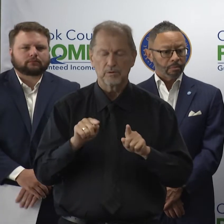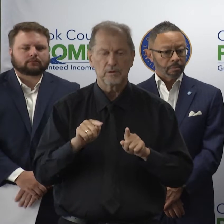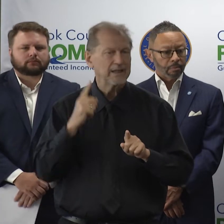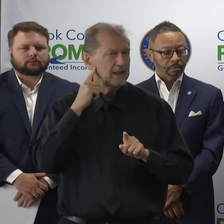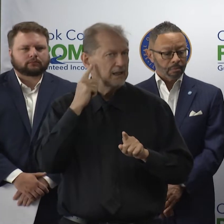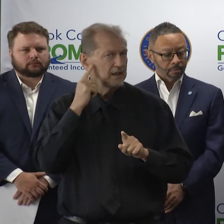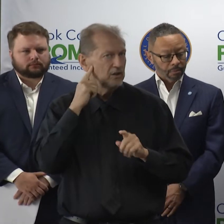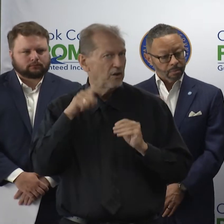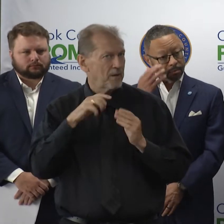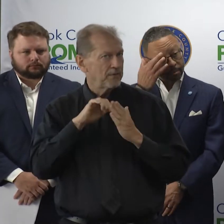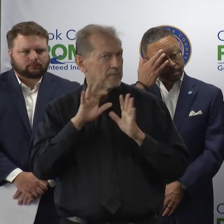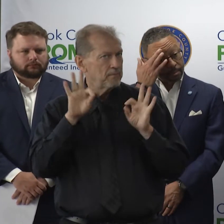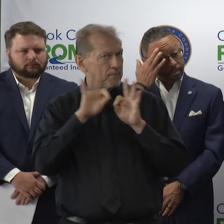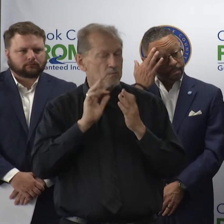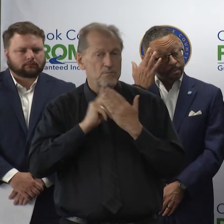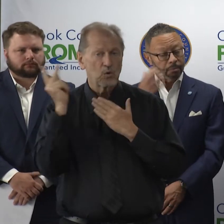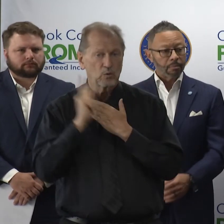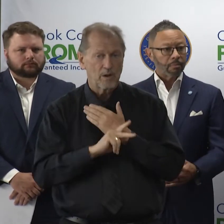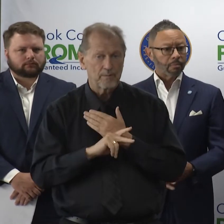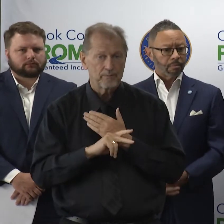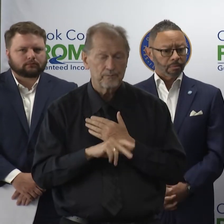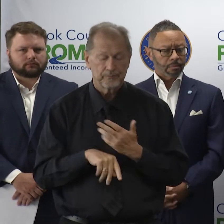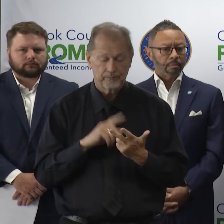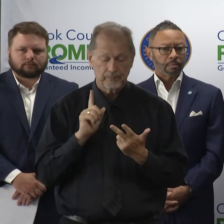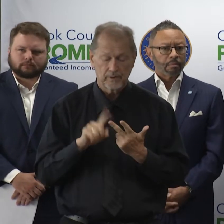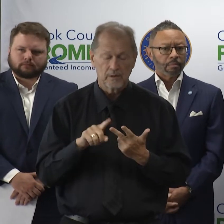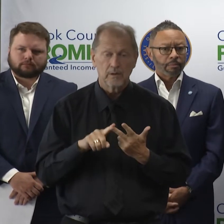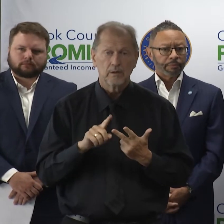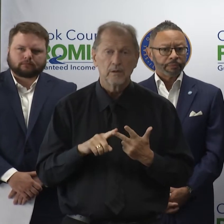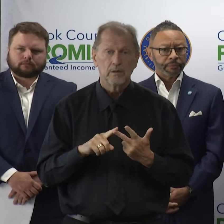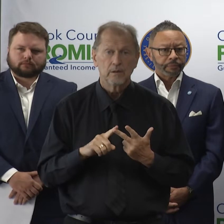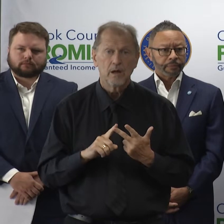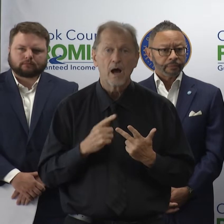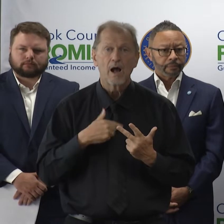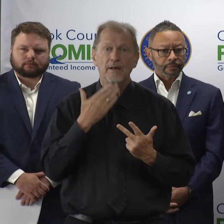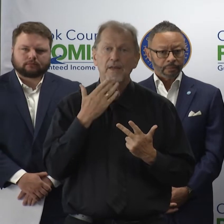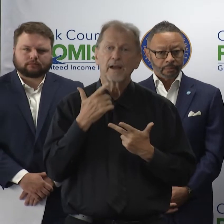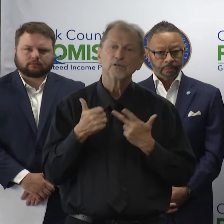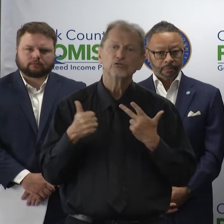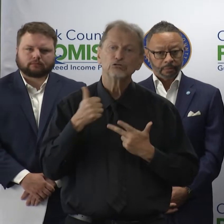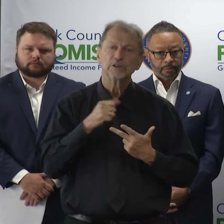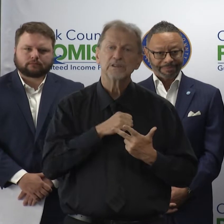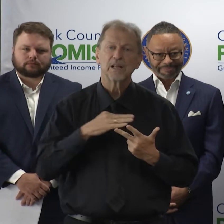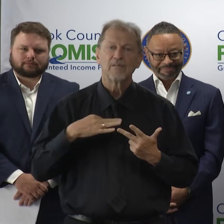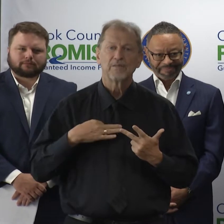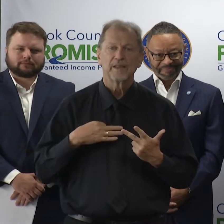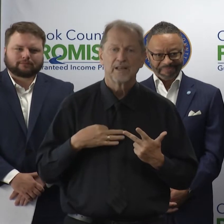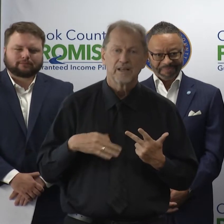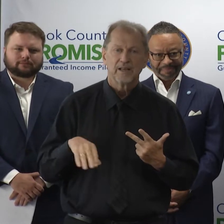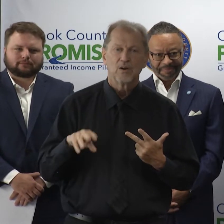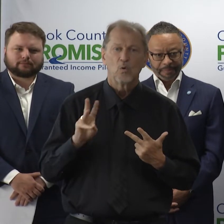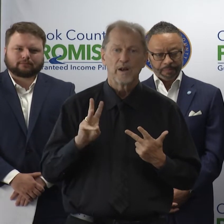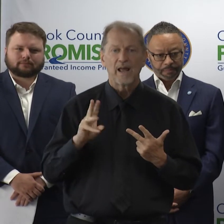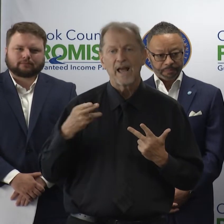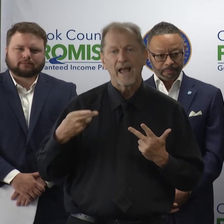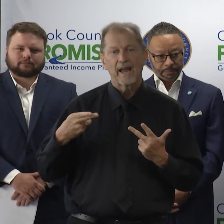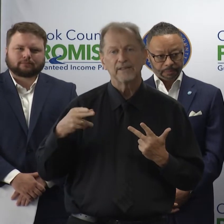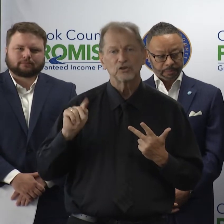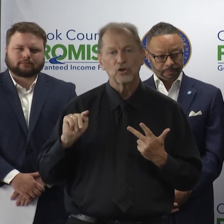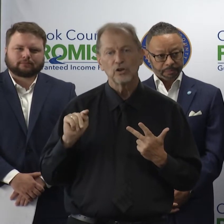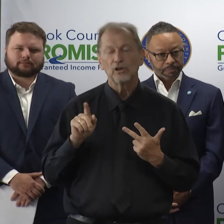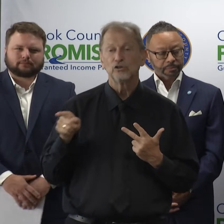this important initiative. Additionally, I want to thank our Chief of Staff, Lynetta Haynes-Turner, for all her work